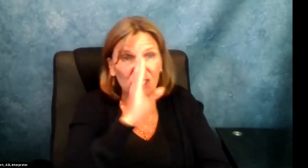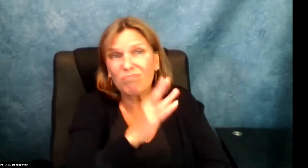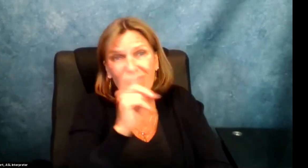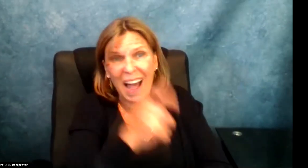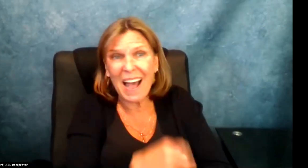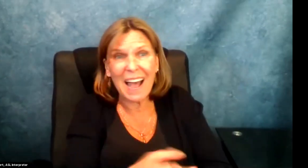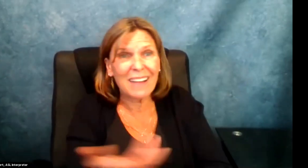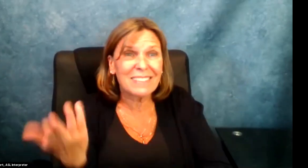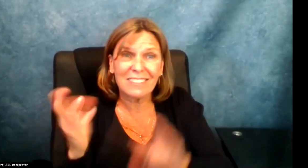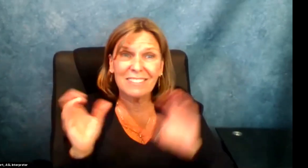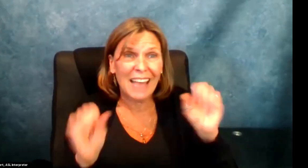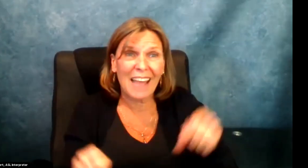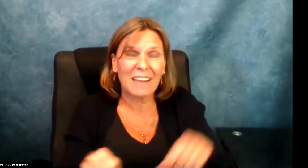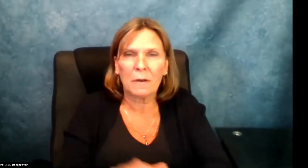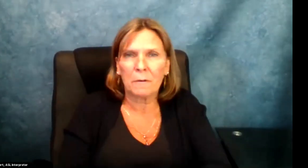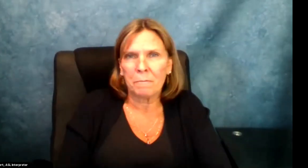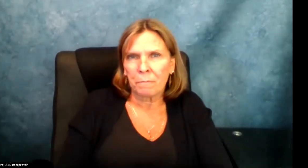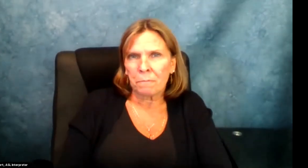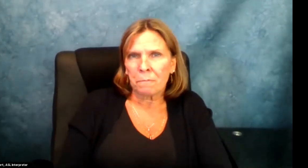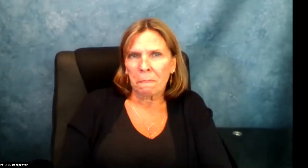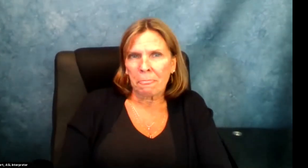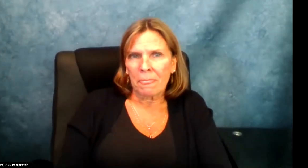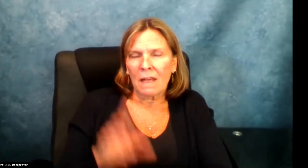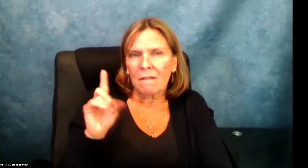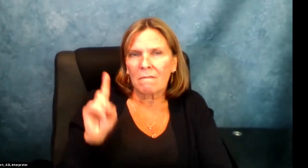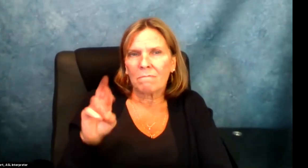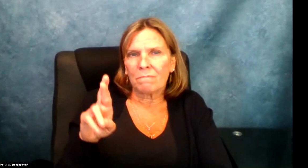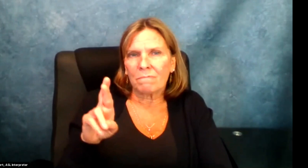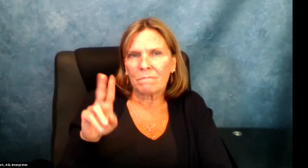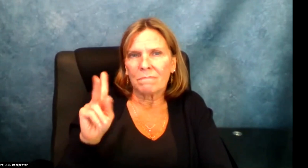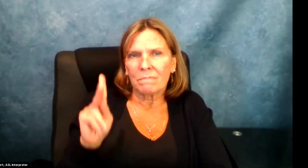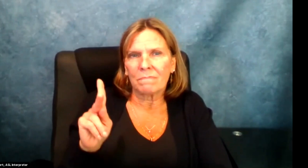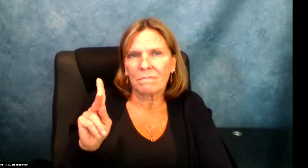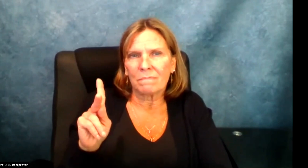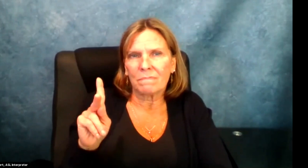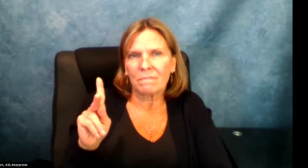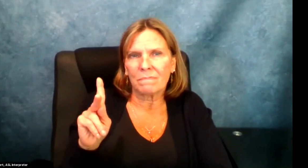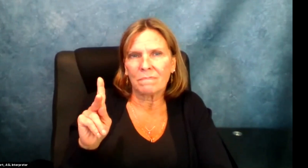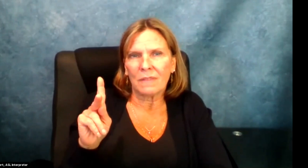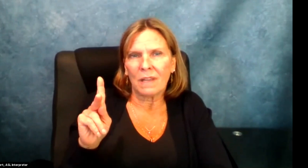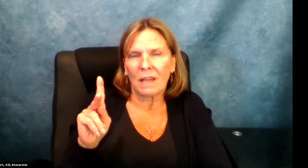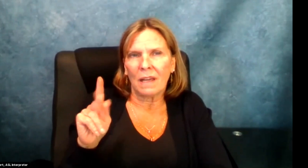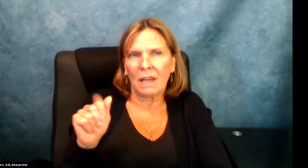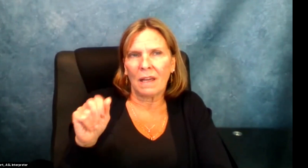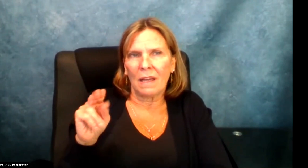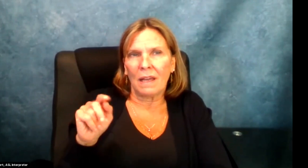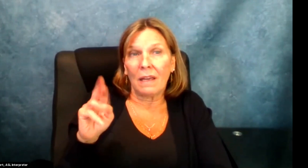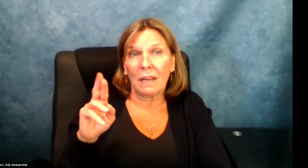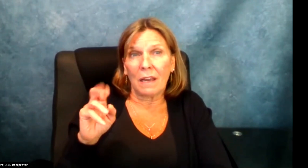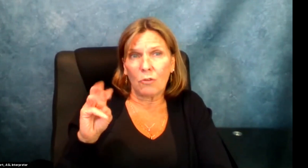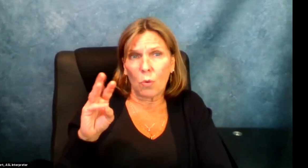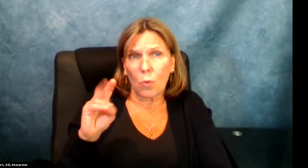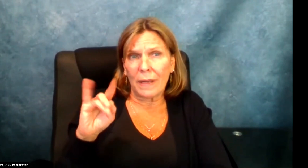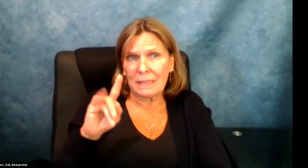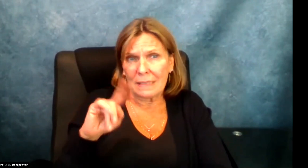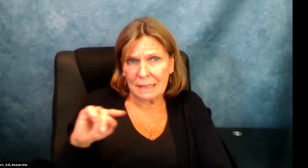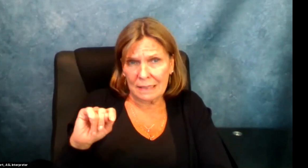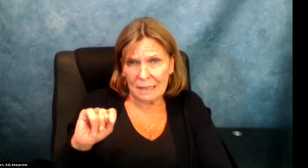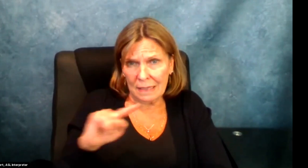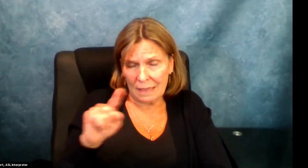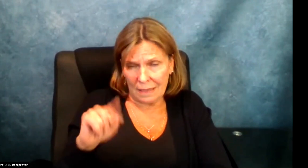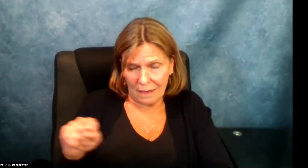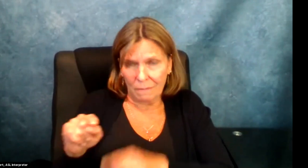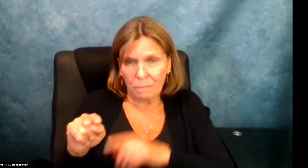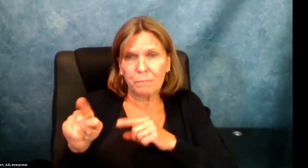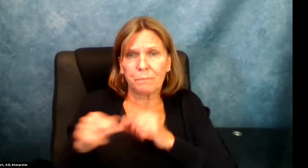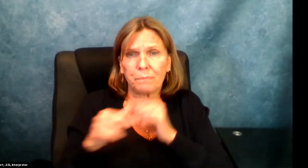Yeah, some of the families that we've talked to throughout the pandemic, right, having someone get exposed or